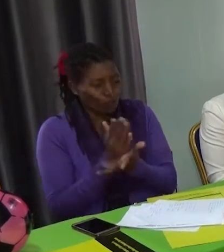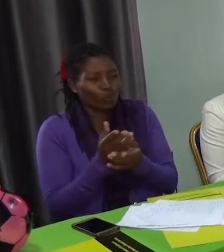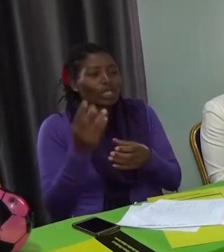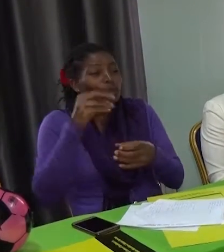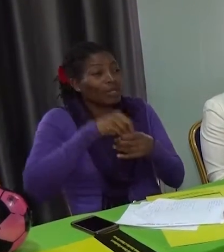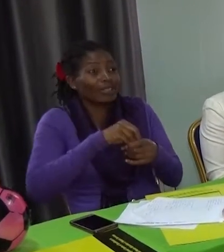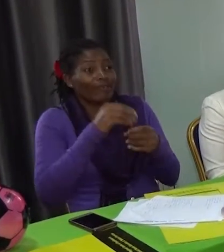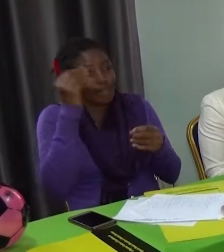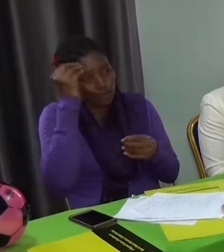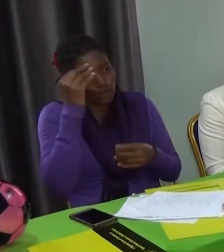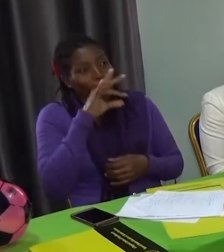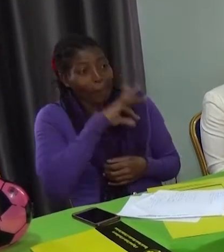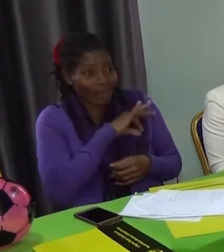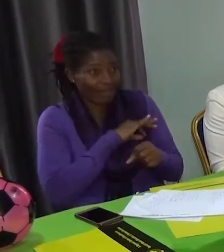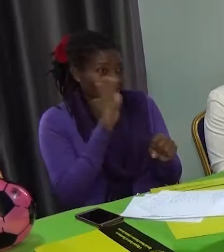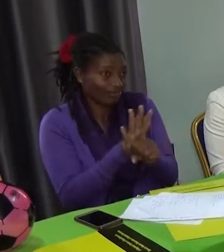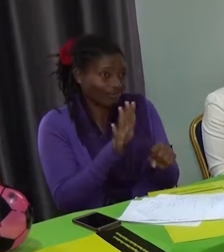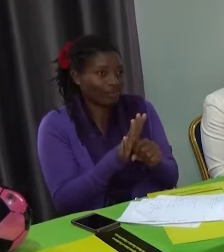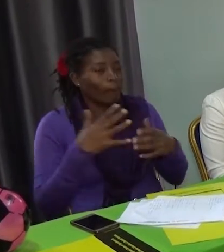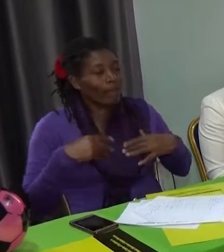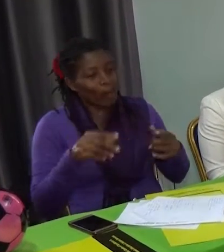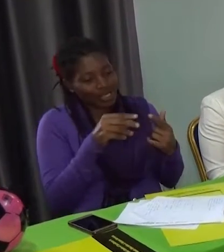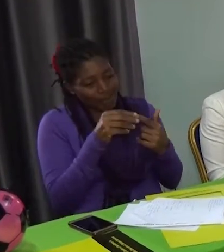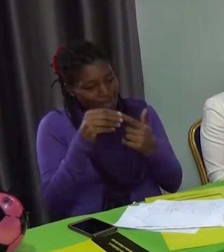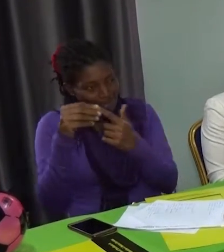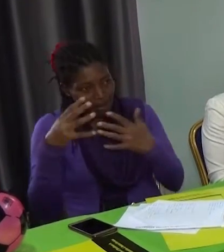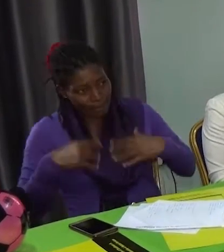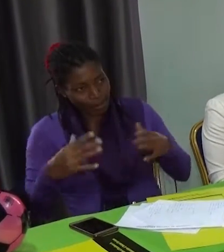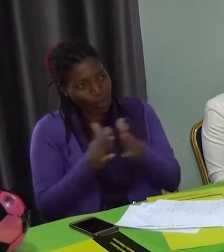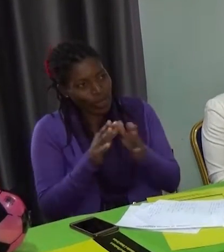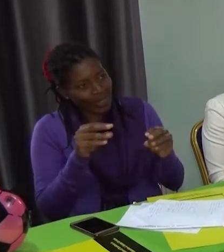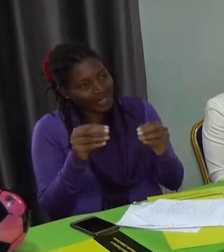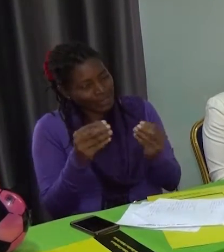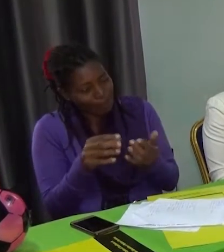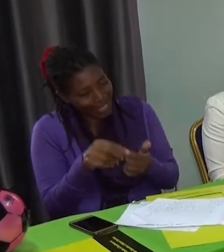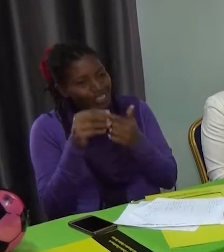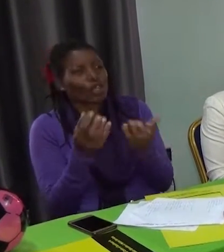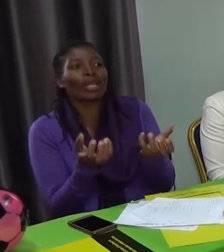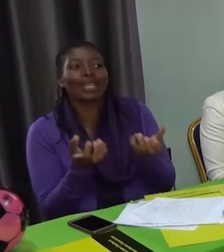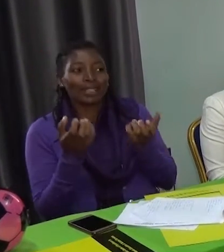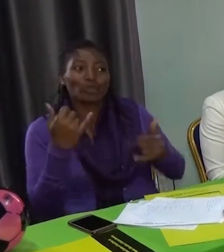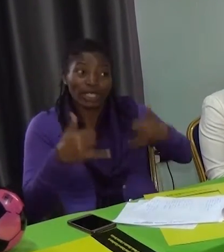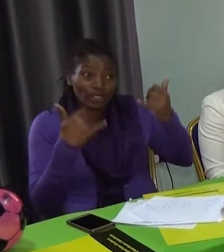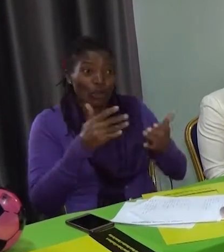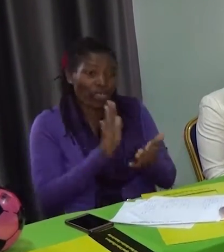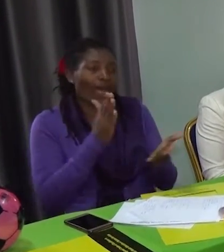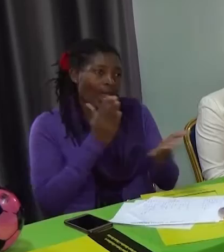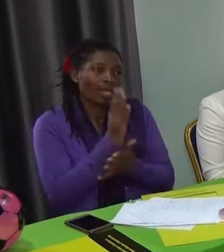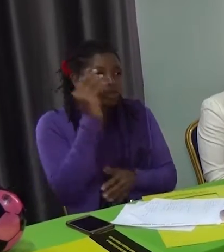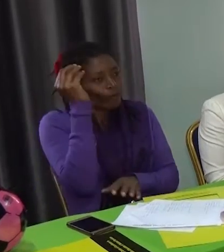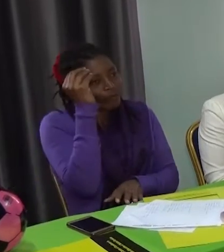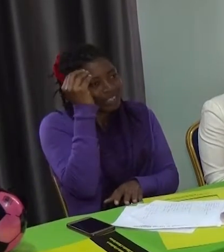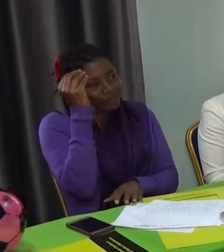this. So inclusive education has a lot of benefits. The special